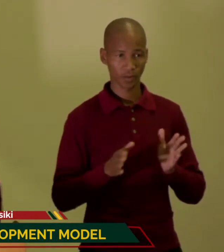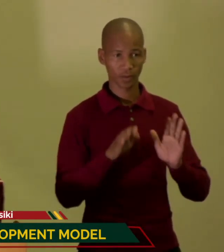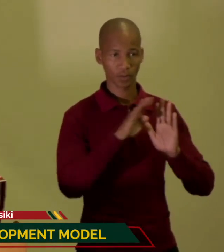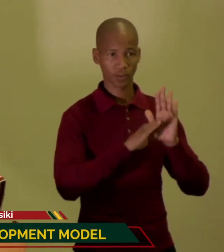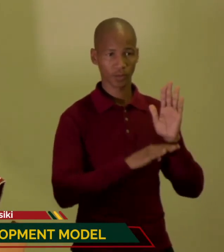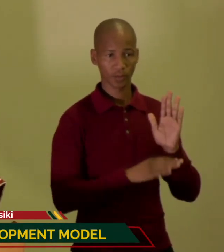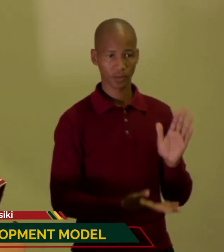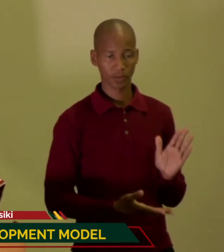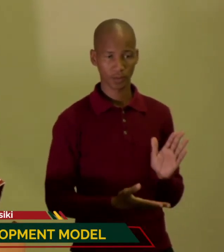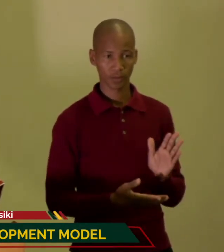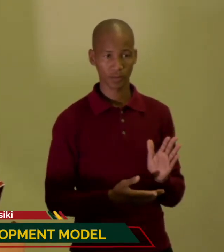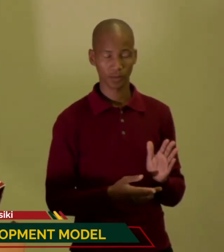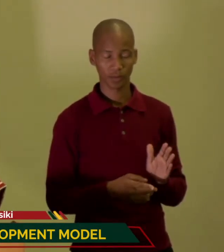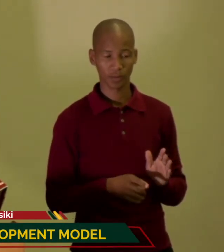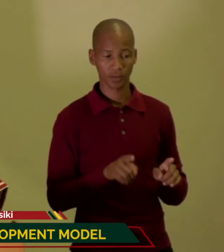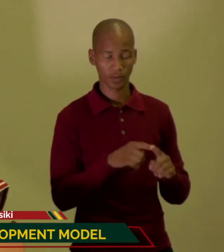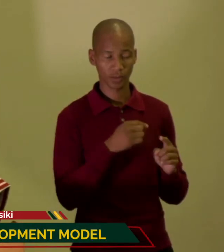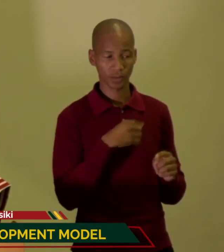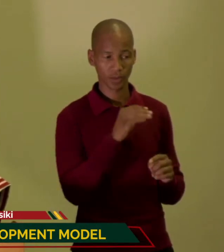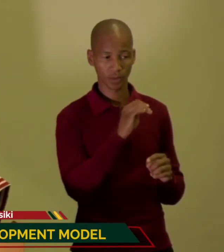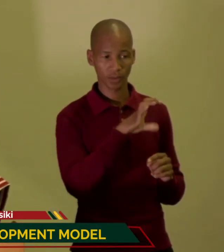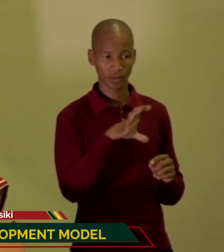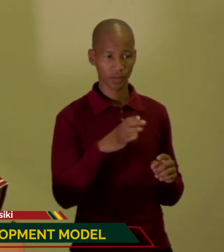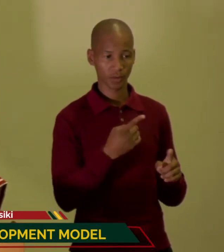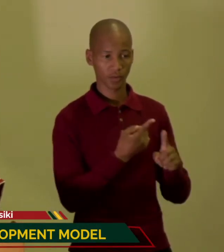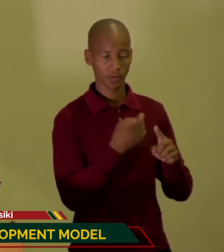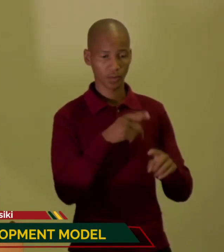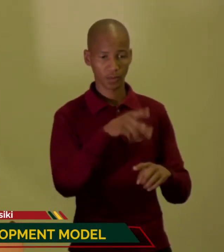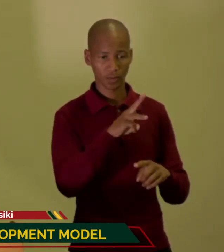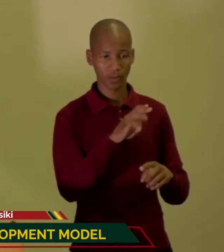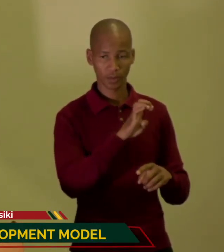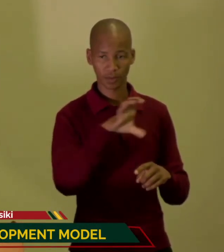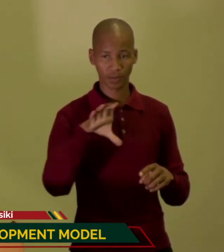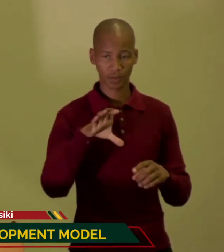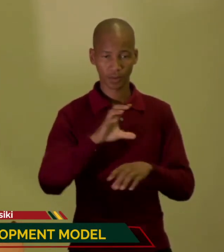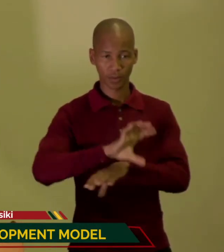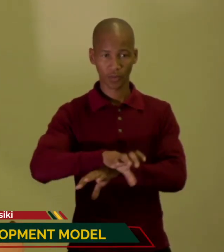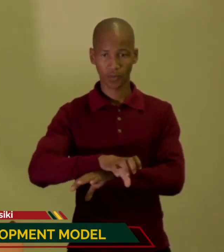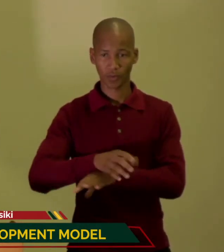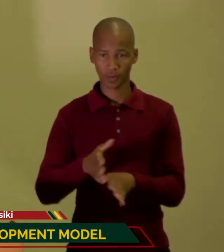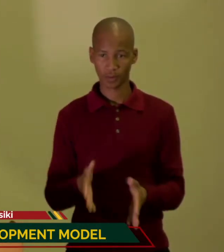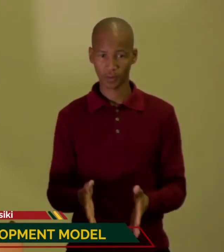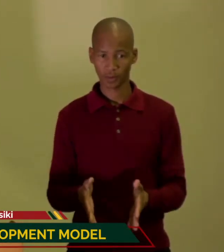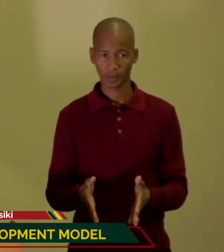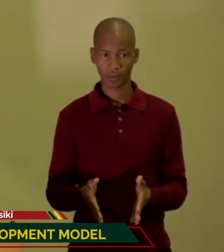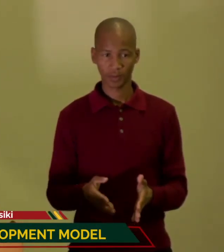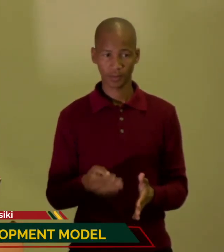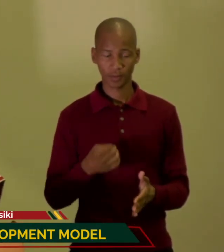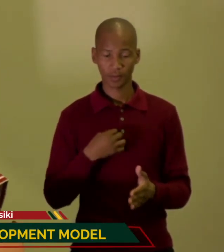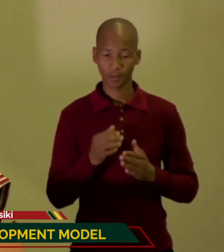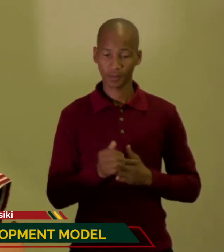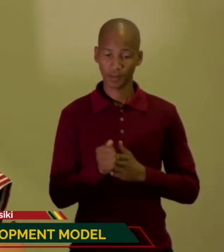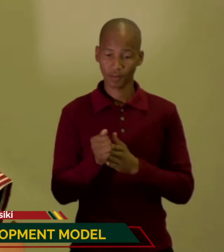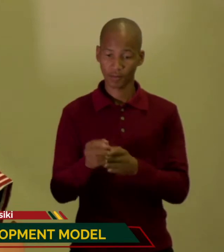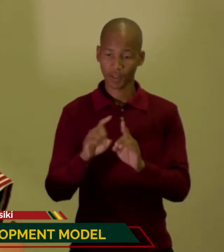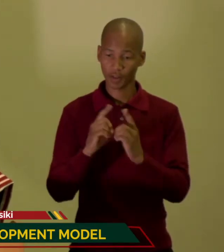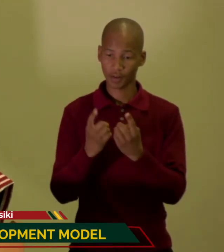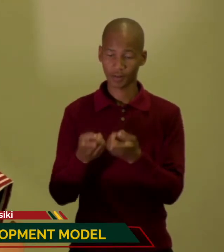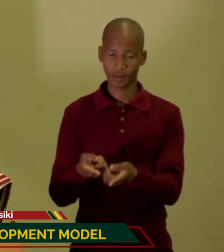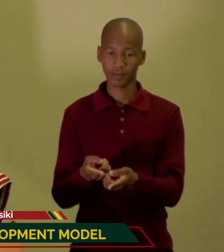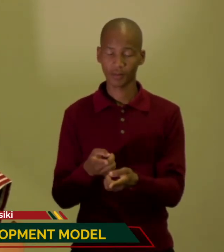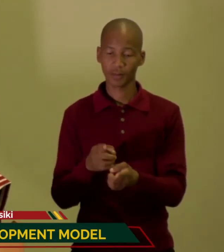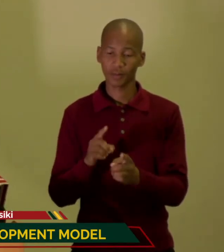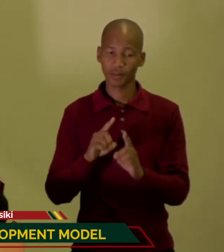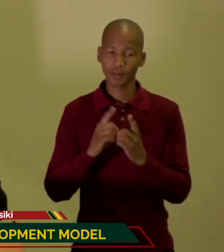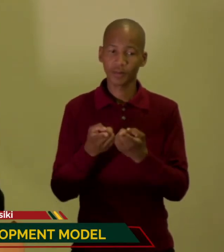the MEC for Public Works in the Eastern Cape Province, I am leading that department that is